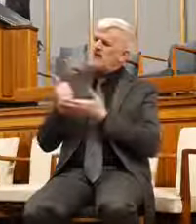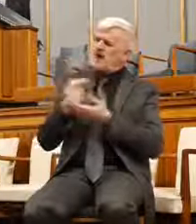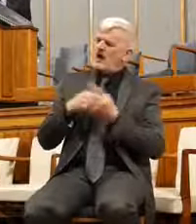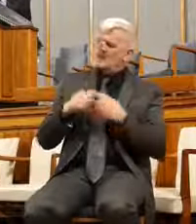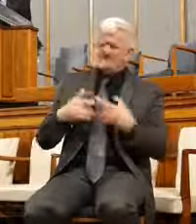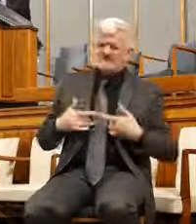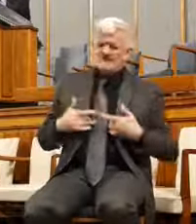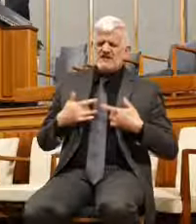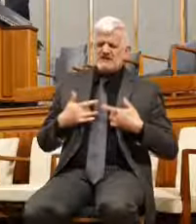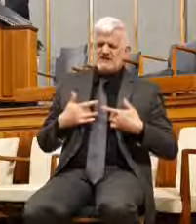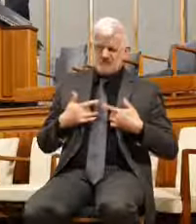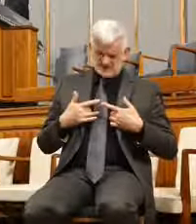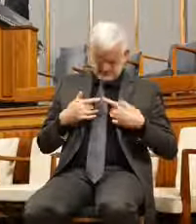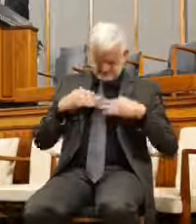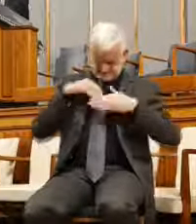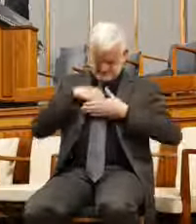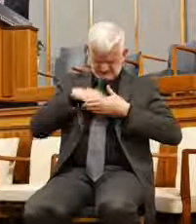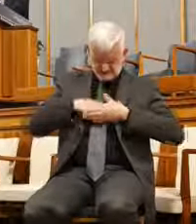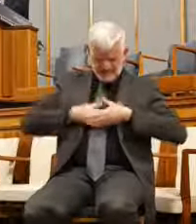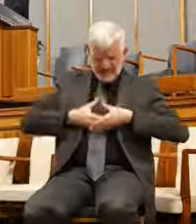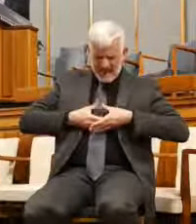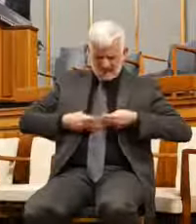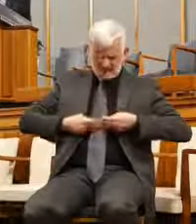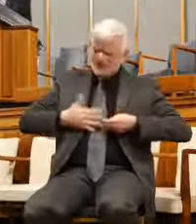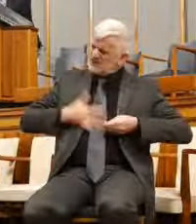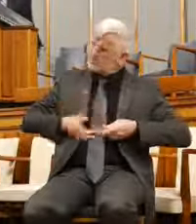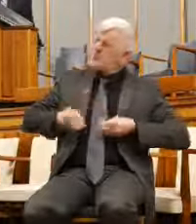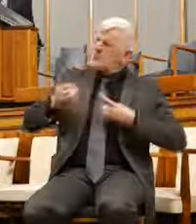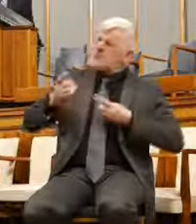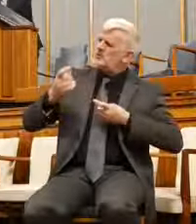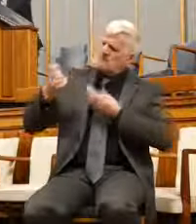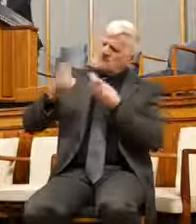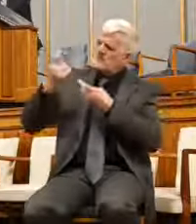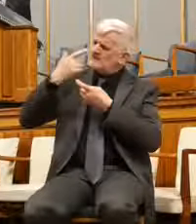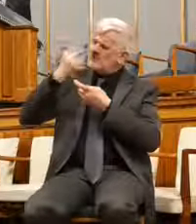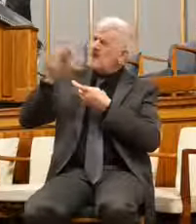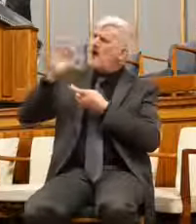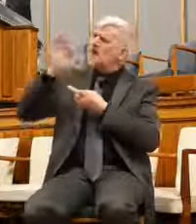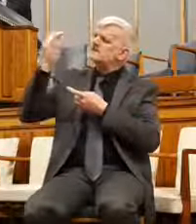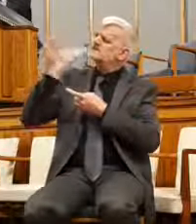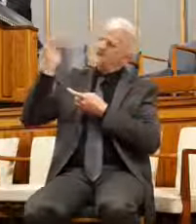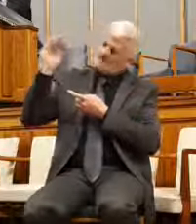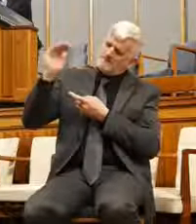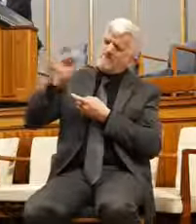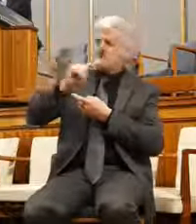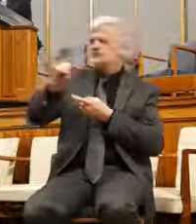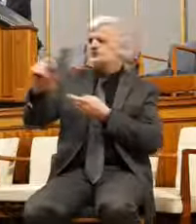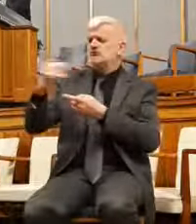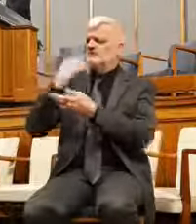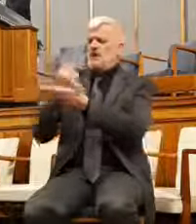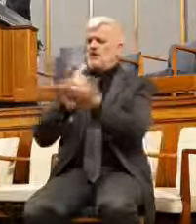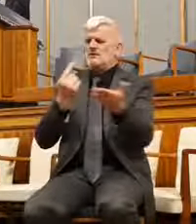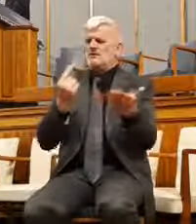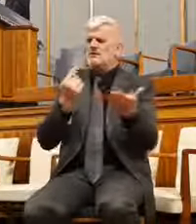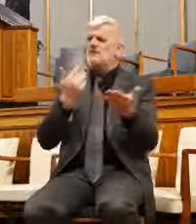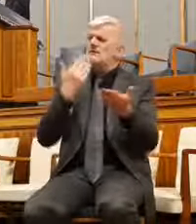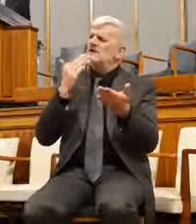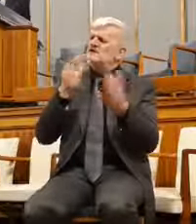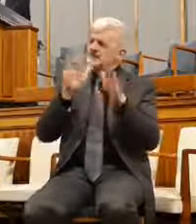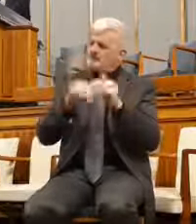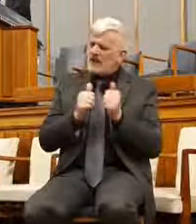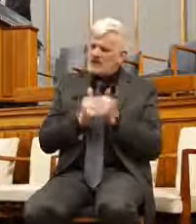thee. Lord, so work in every heart this night, we ask, and bless each one. We ask these